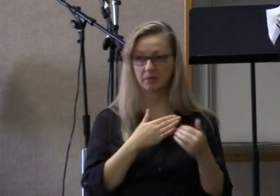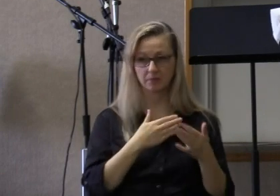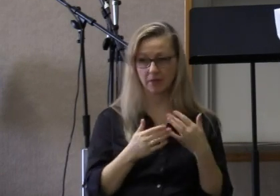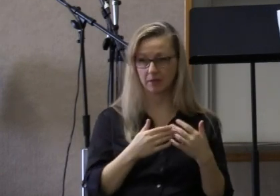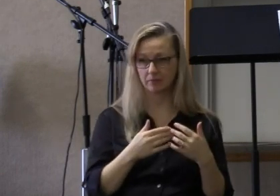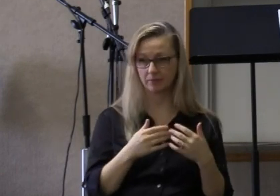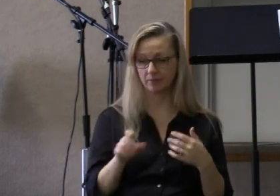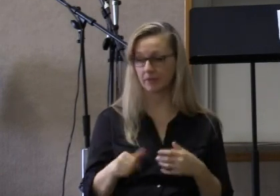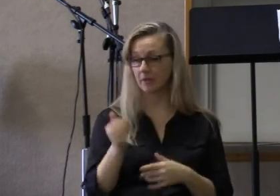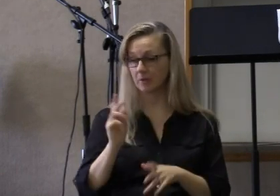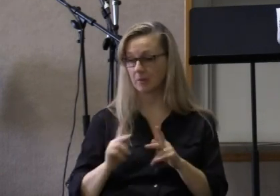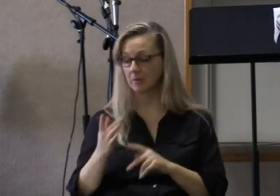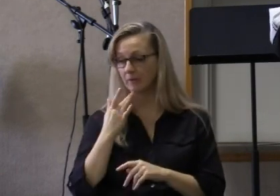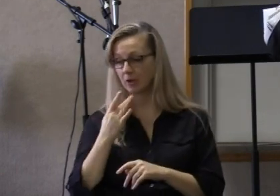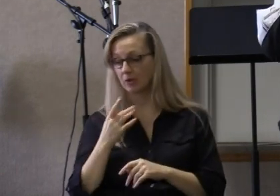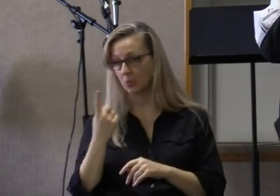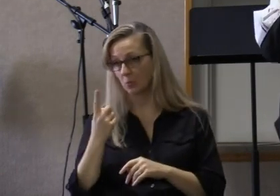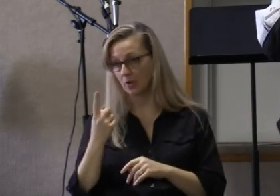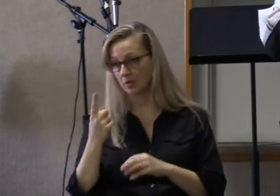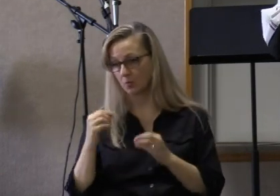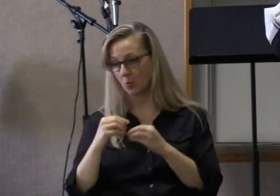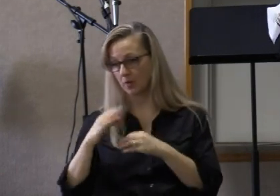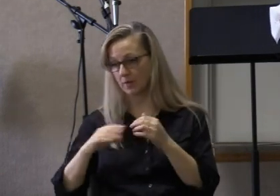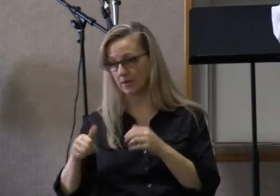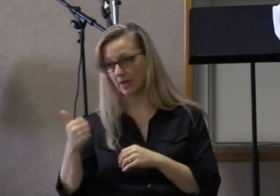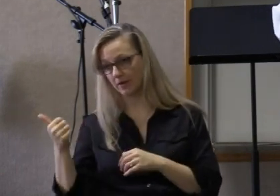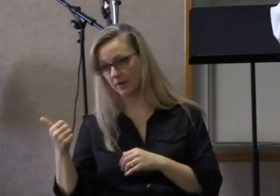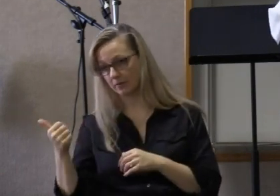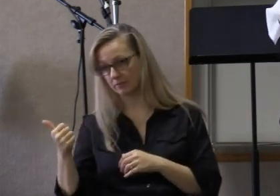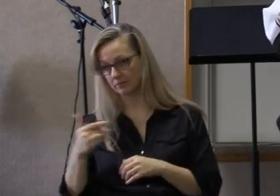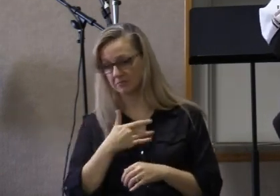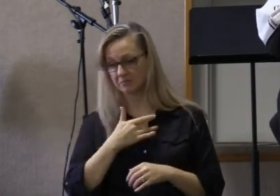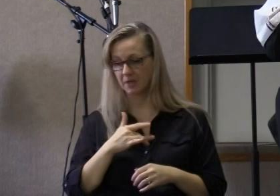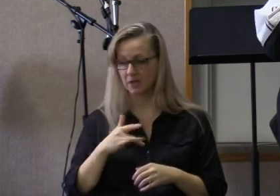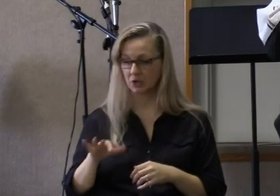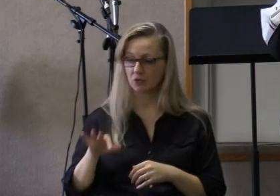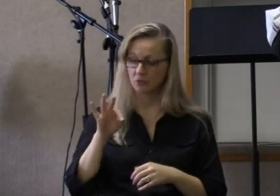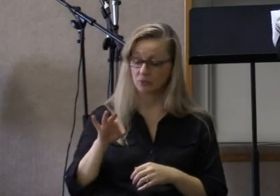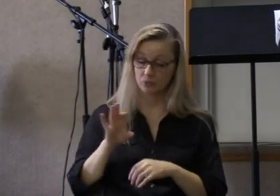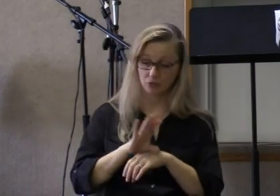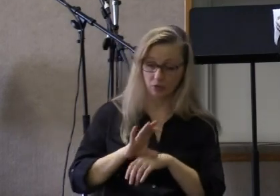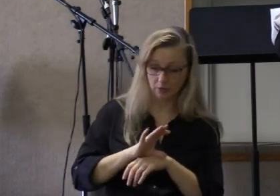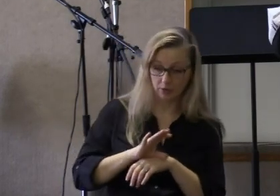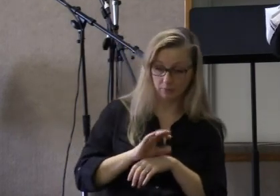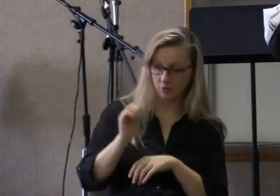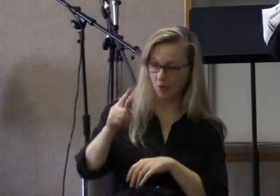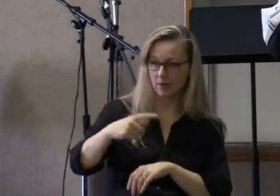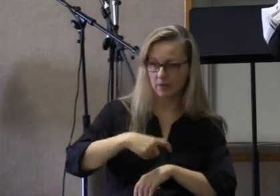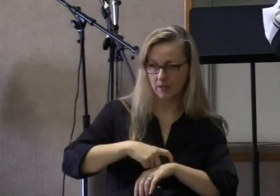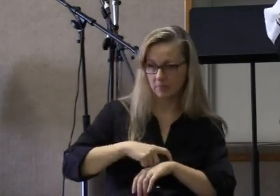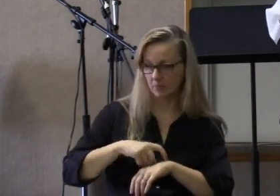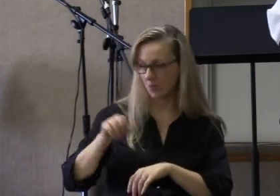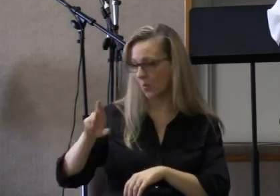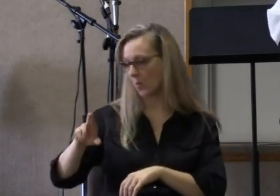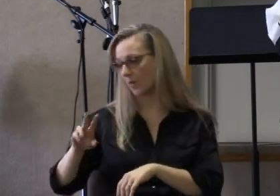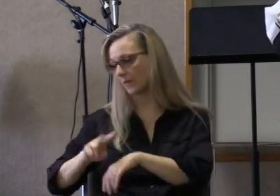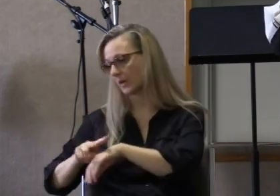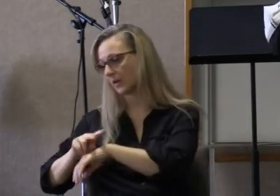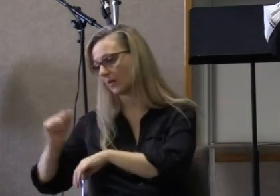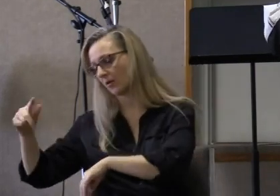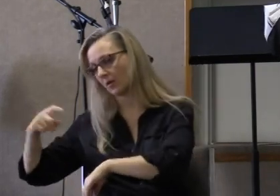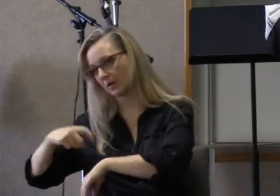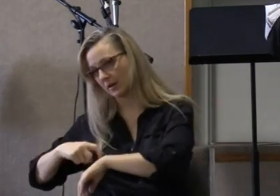prefer one or the other, and they will tend to choose either chocolate or vanilla almost all the time. They